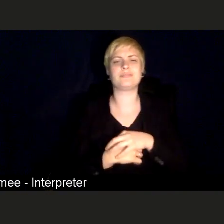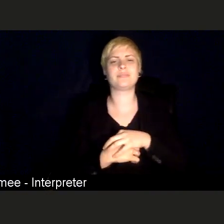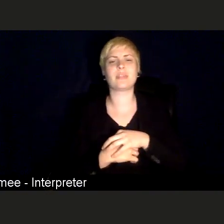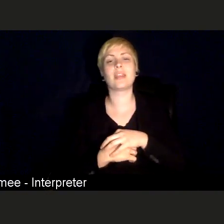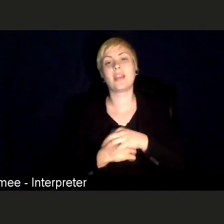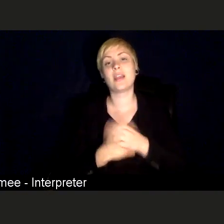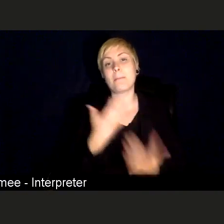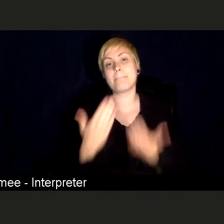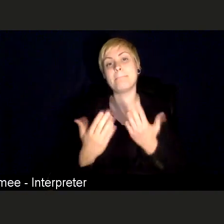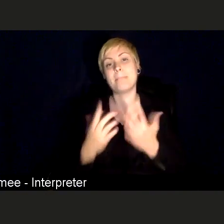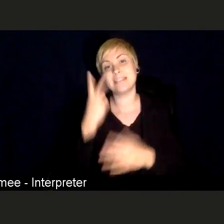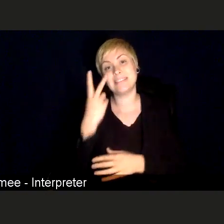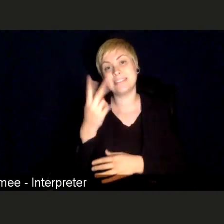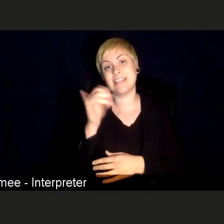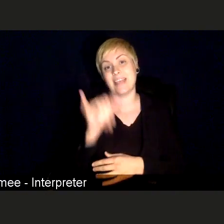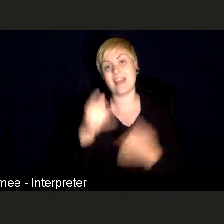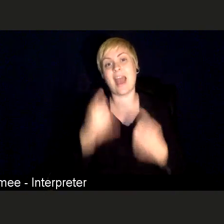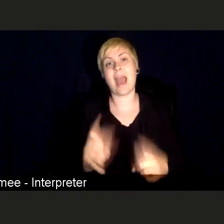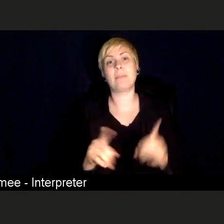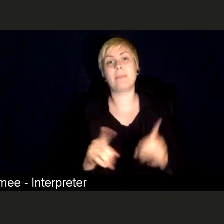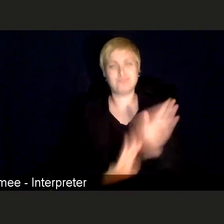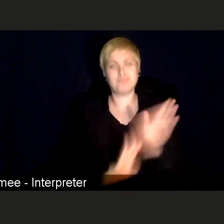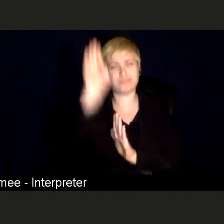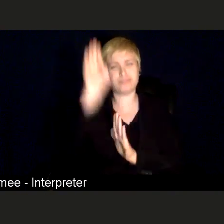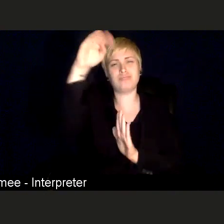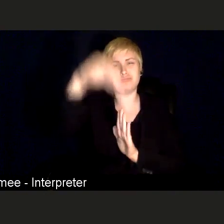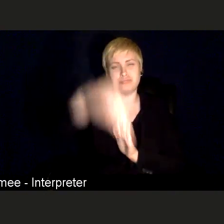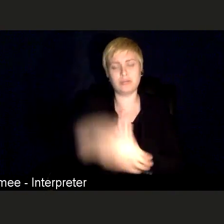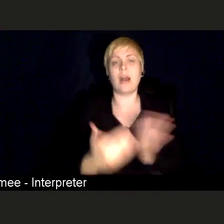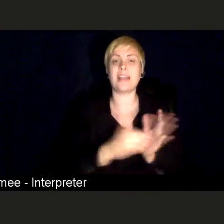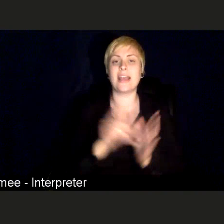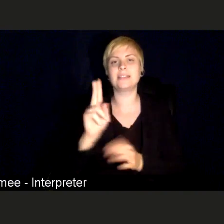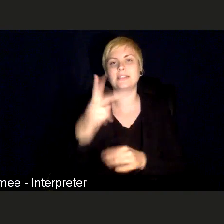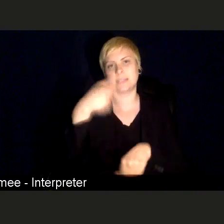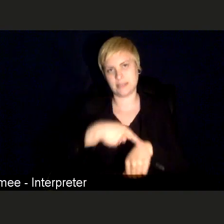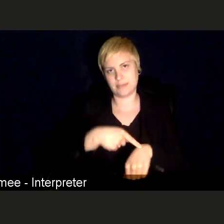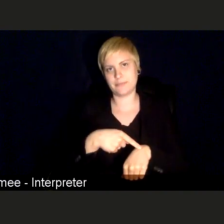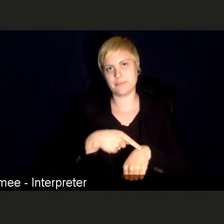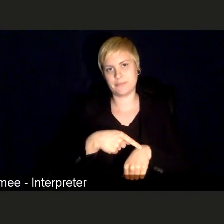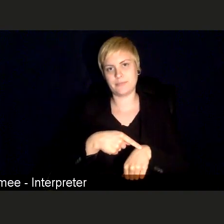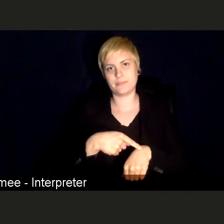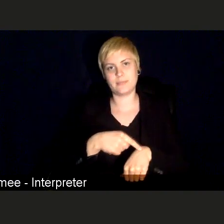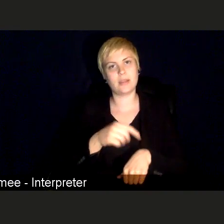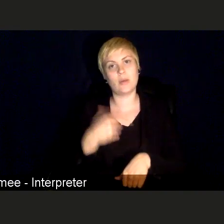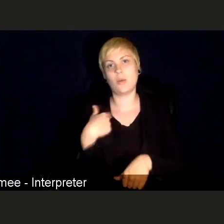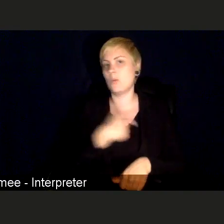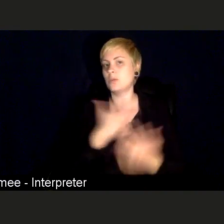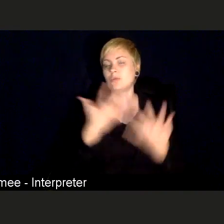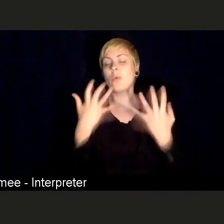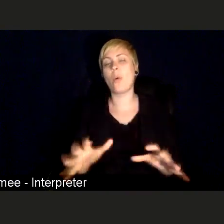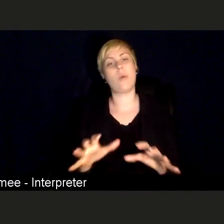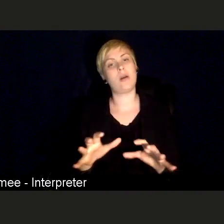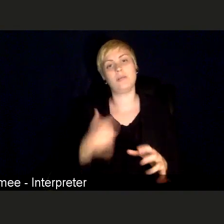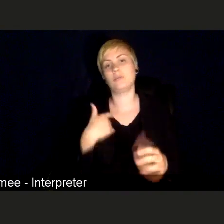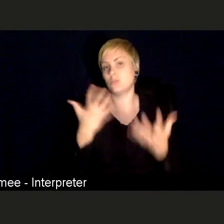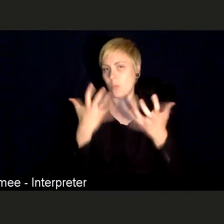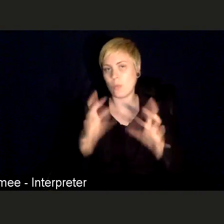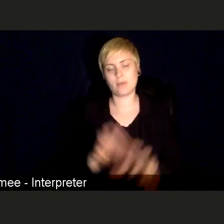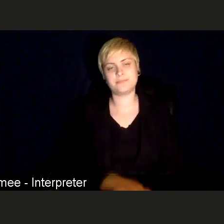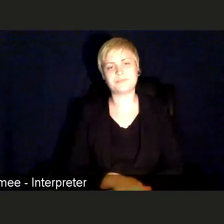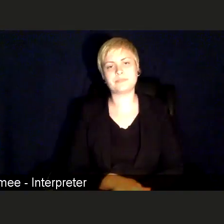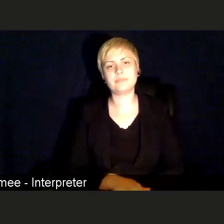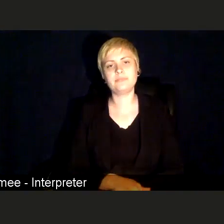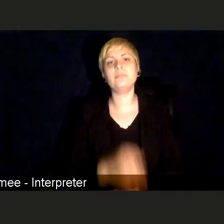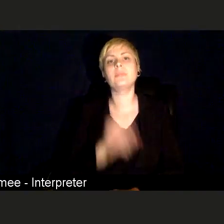might see. We may see a second surge, and that is certainly something we don't want to see. So thank you